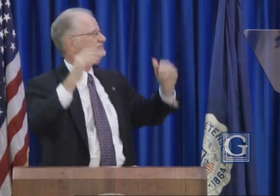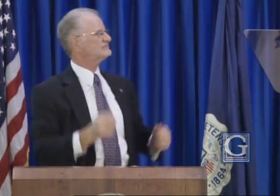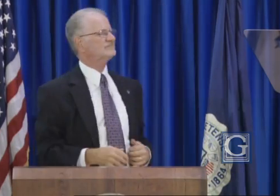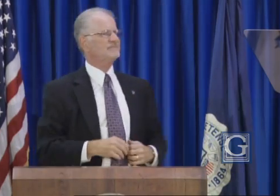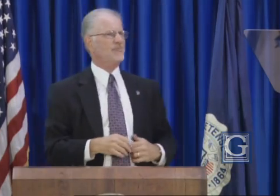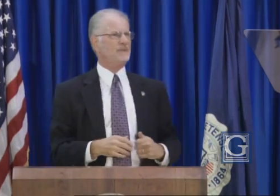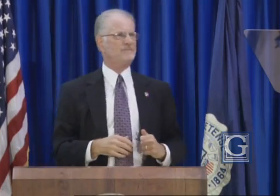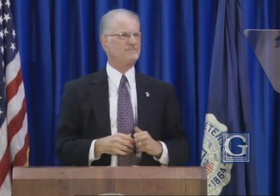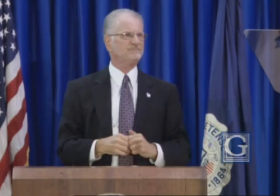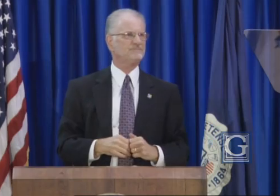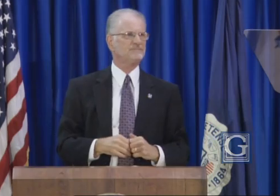Thank you all so much.